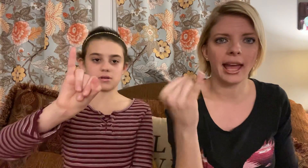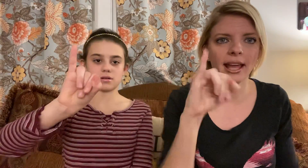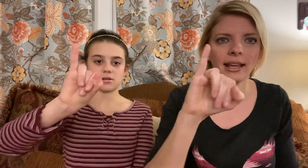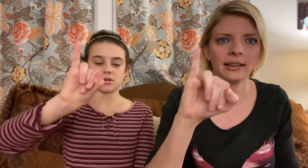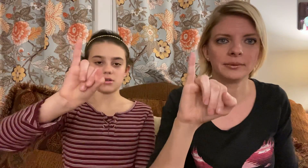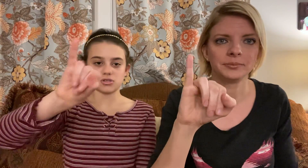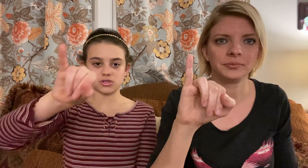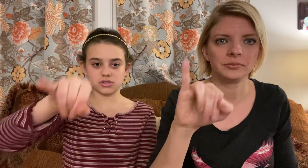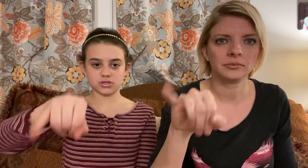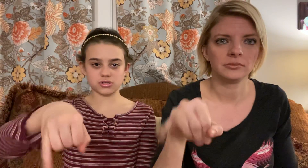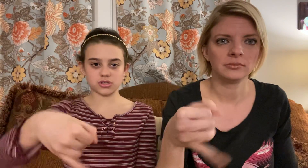J.